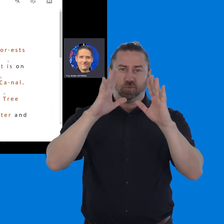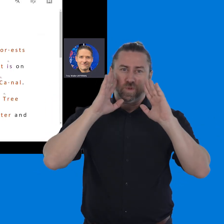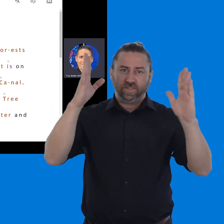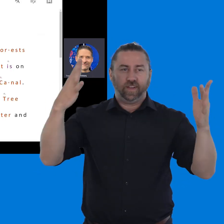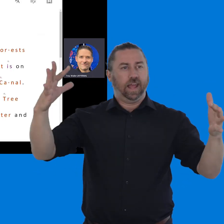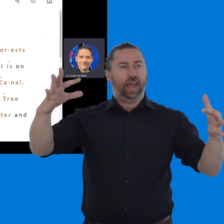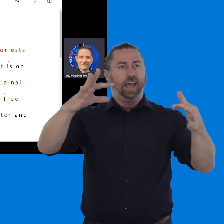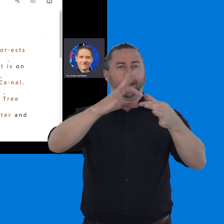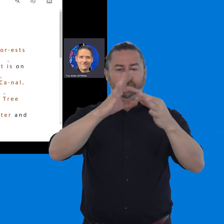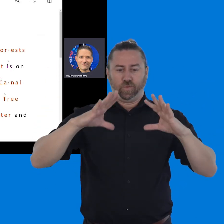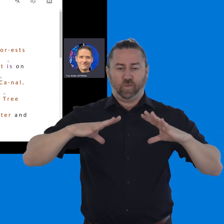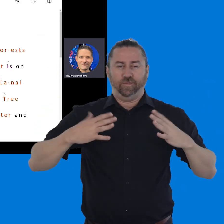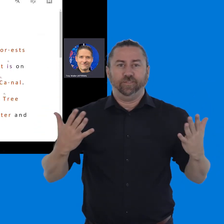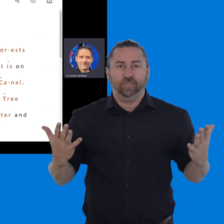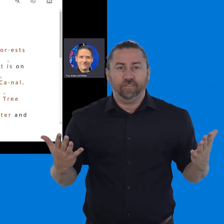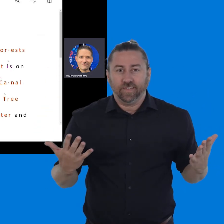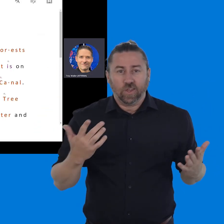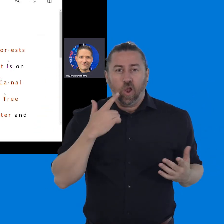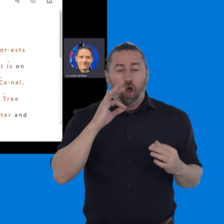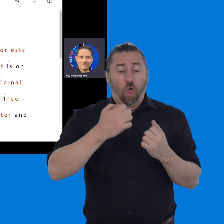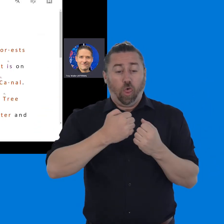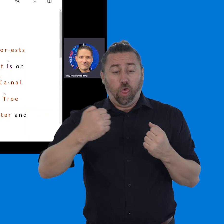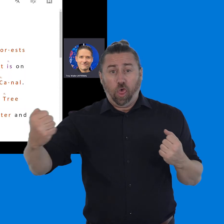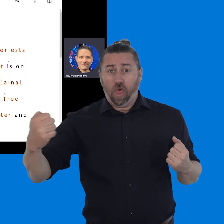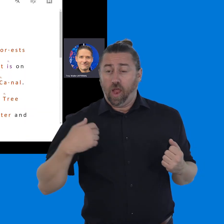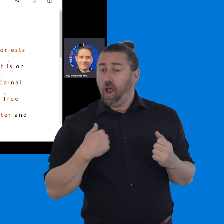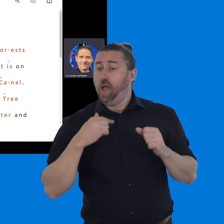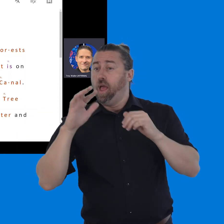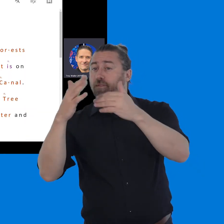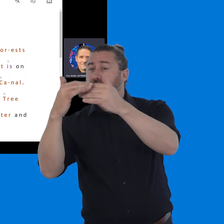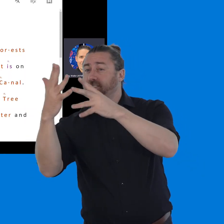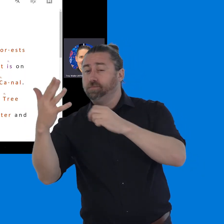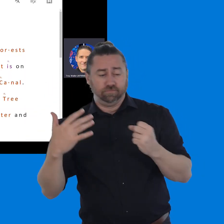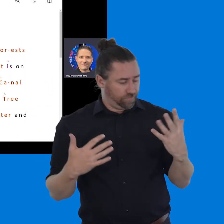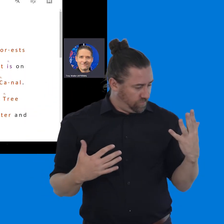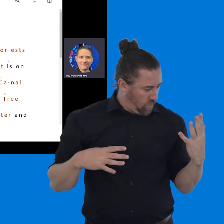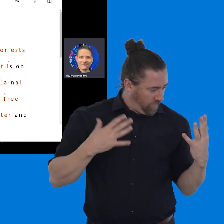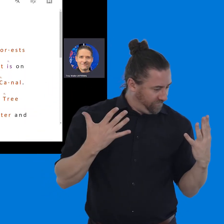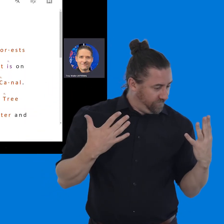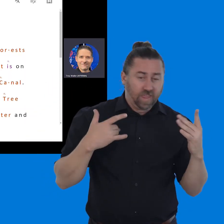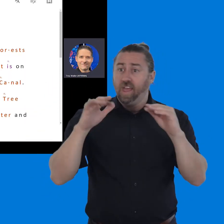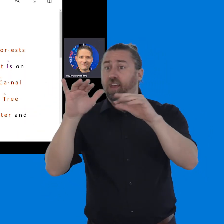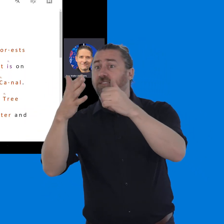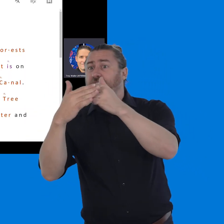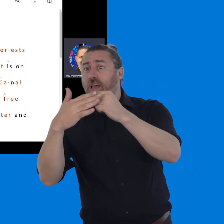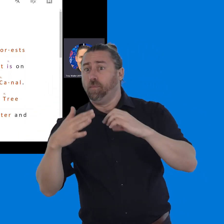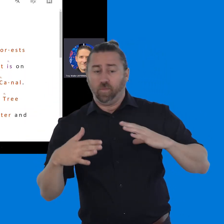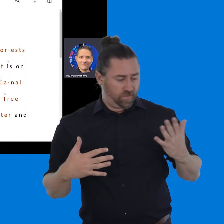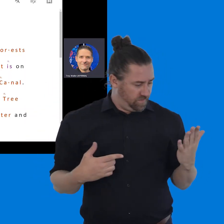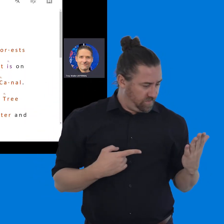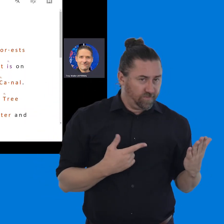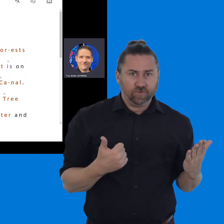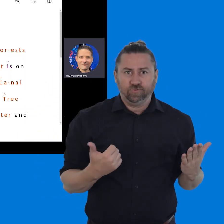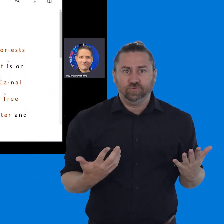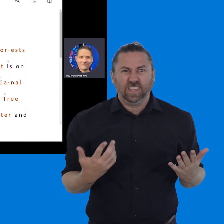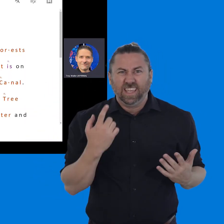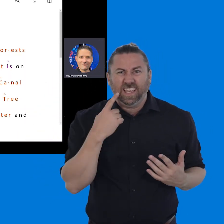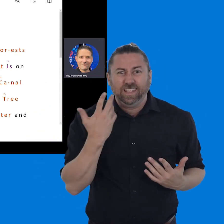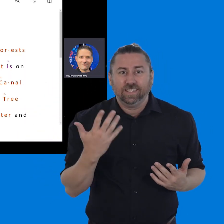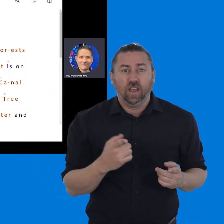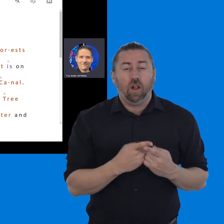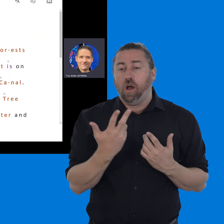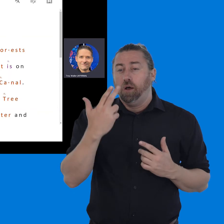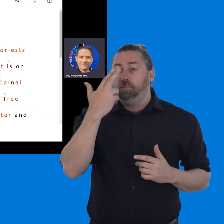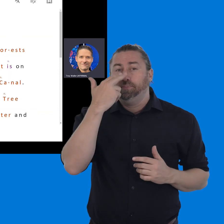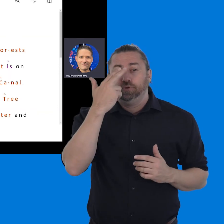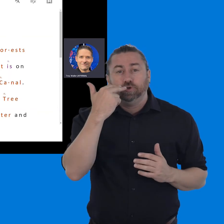because it's all connected through the internet. So those changes are going to be almost immediate. So I can be using both and going backwards and forwards